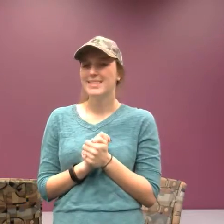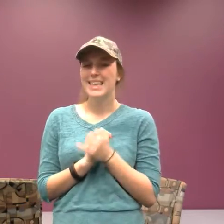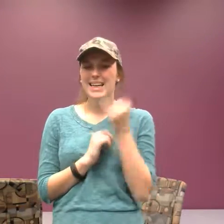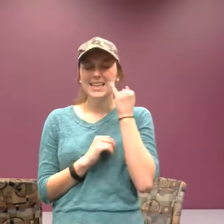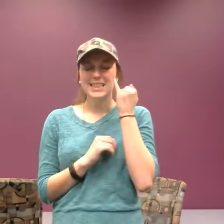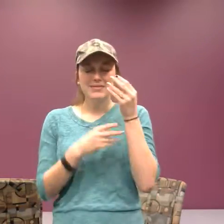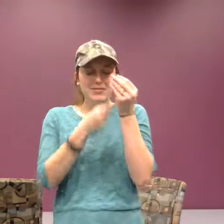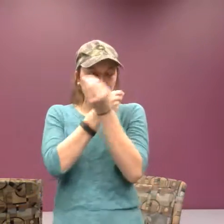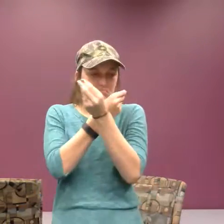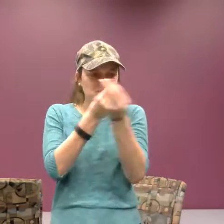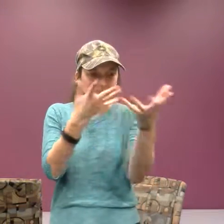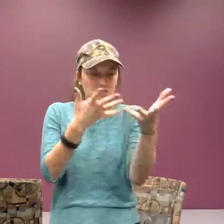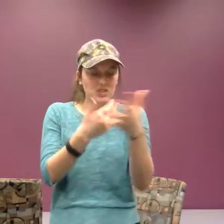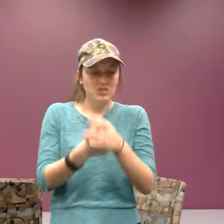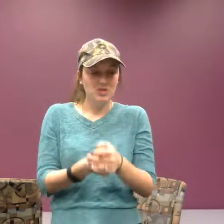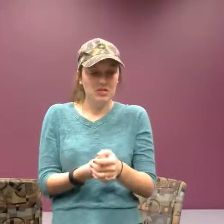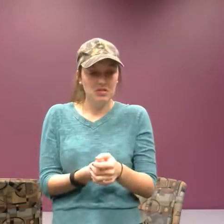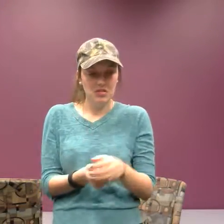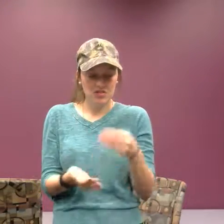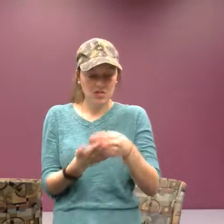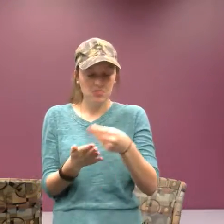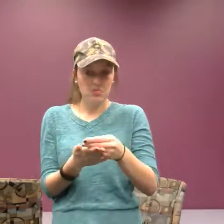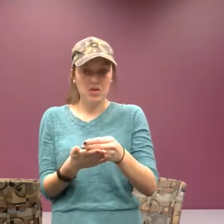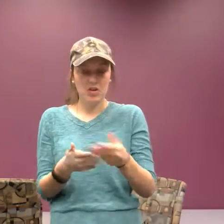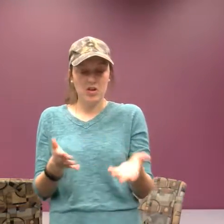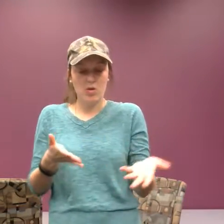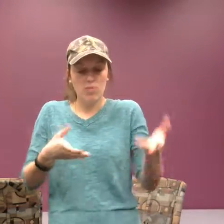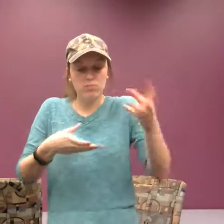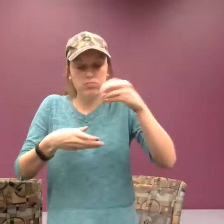total of $8 for the tube.